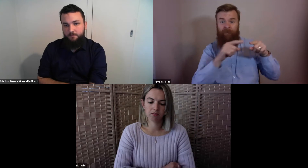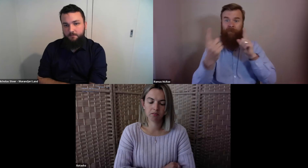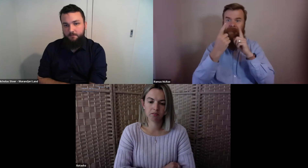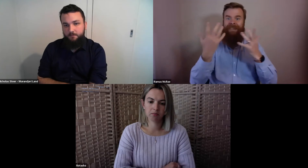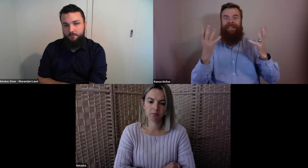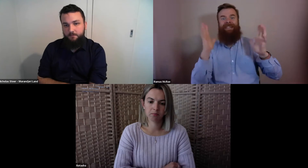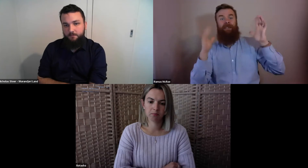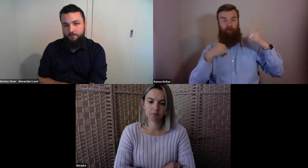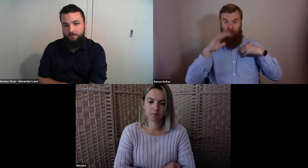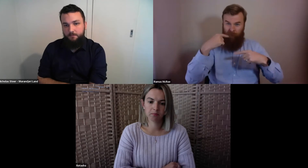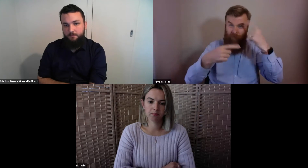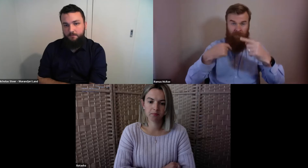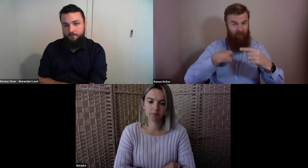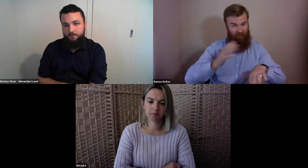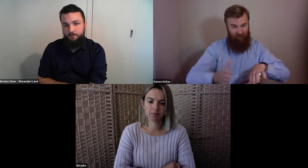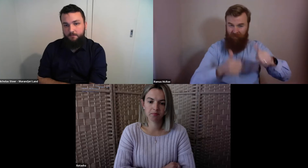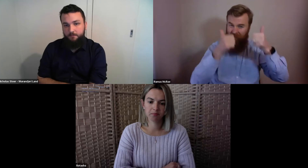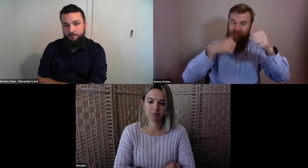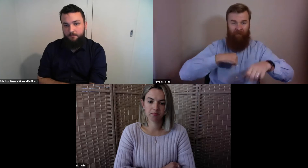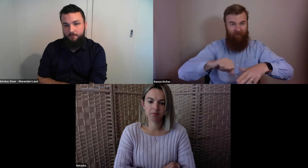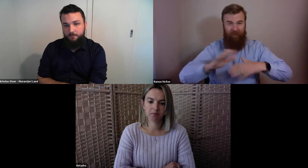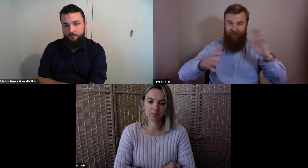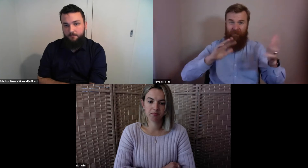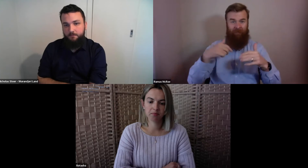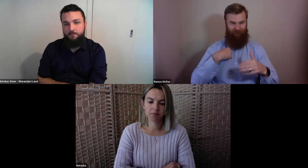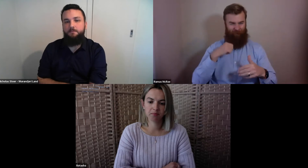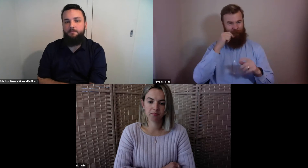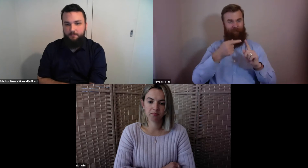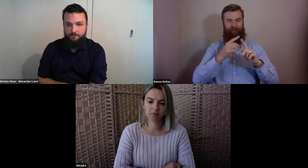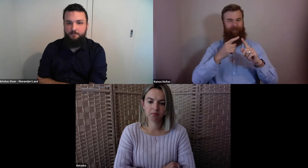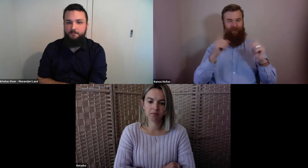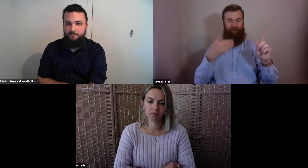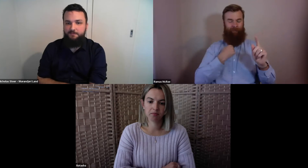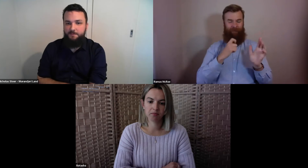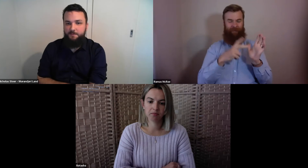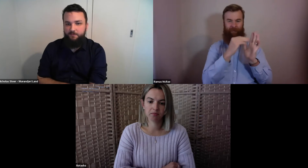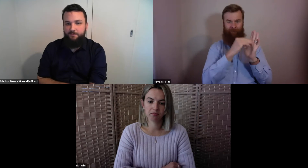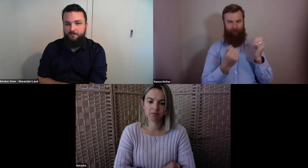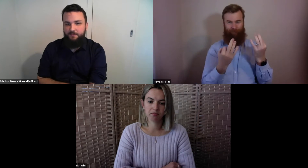So I just went in, basically cold calling, and asked for the job.